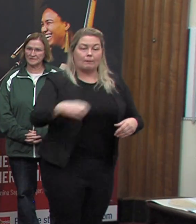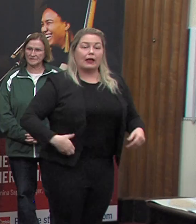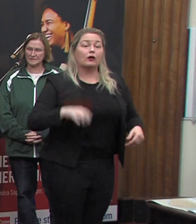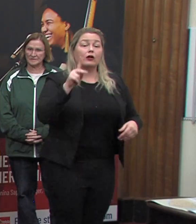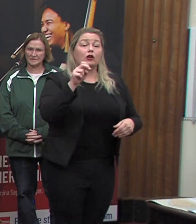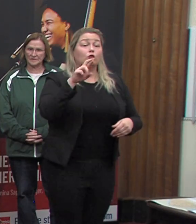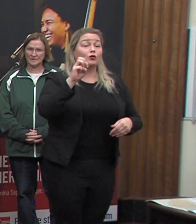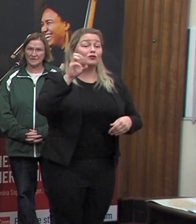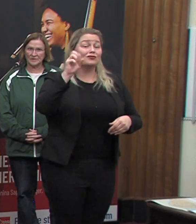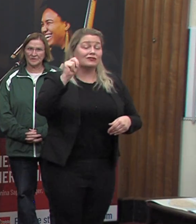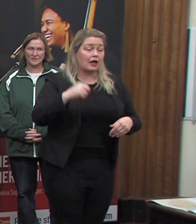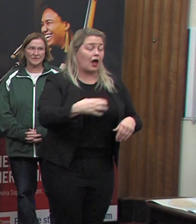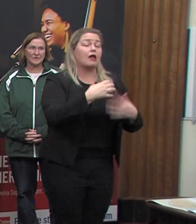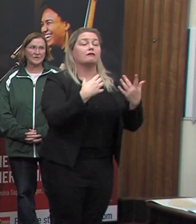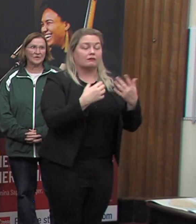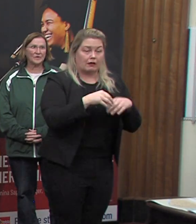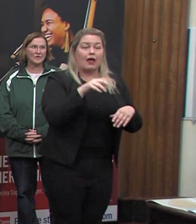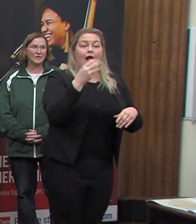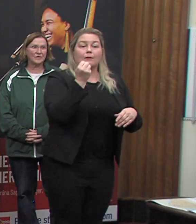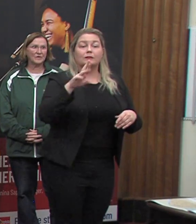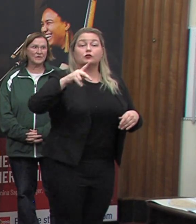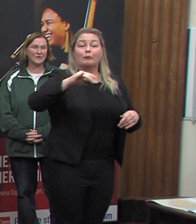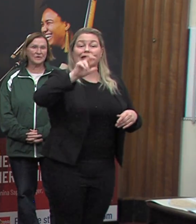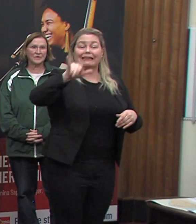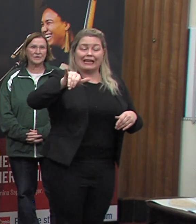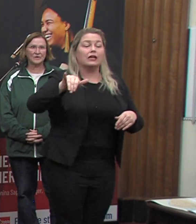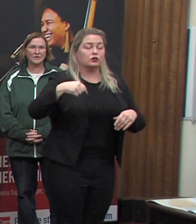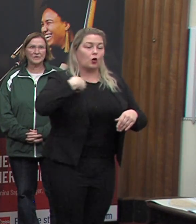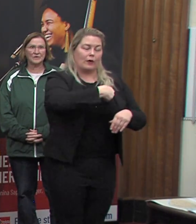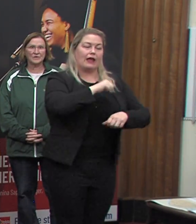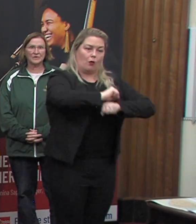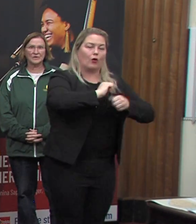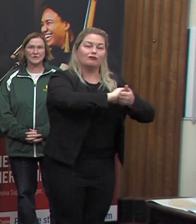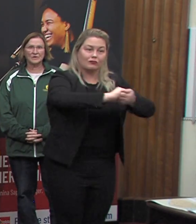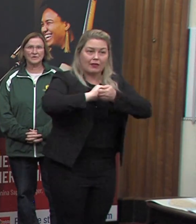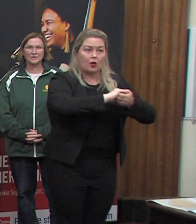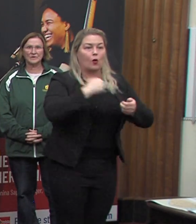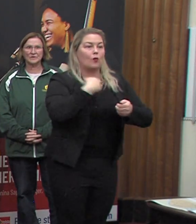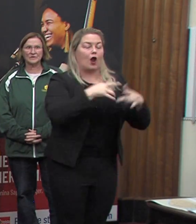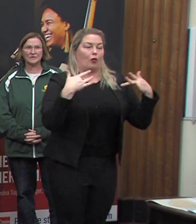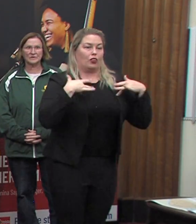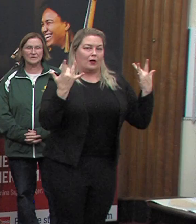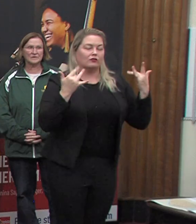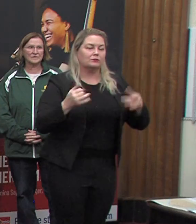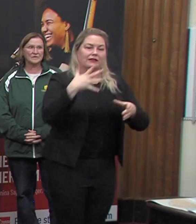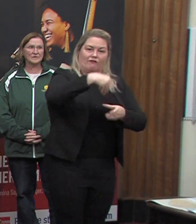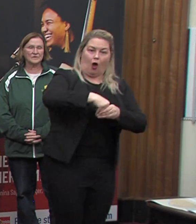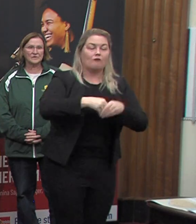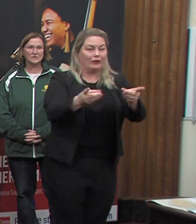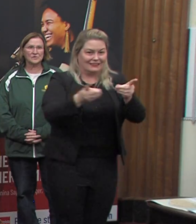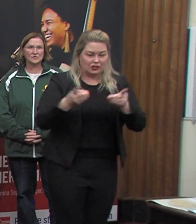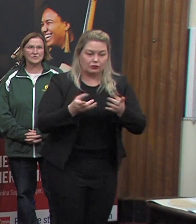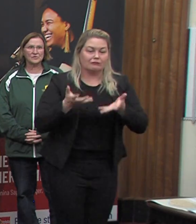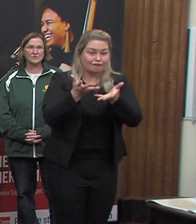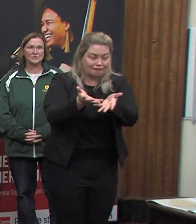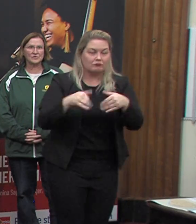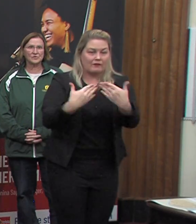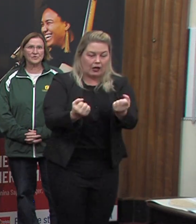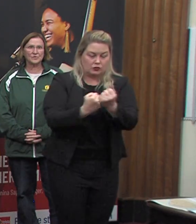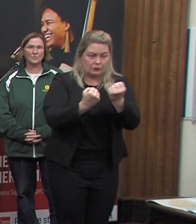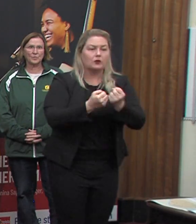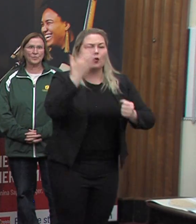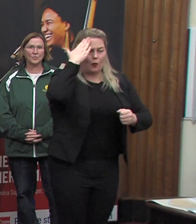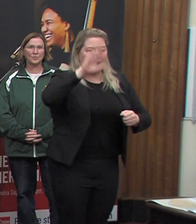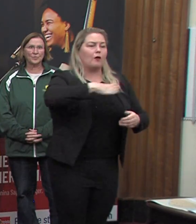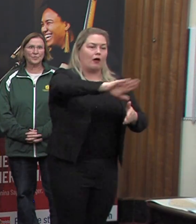for helping coordinate and create this collaborative effort. We're excited to be a participating district and know that all districts and schools are committed